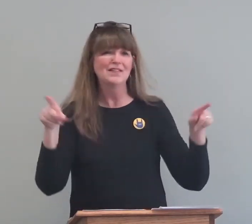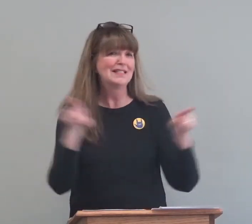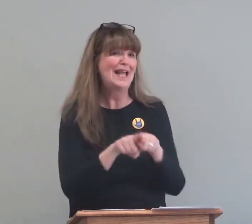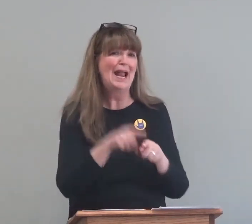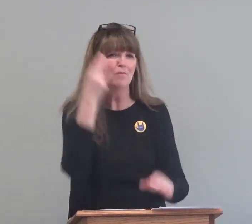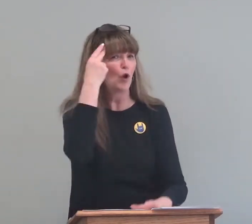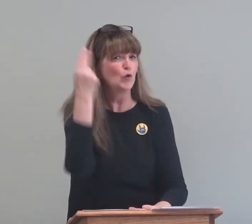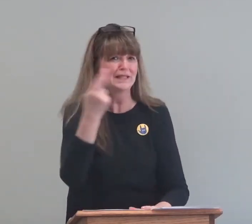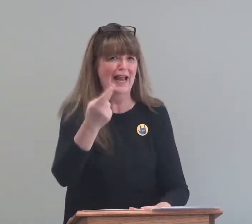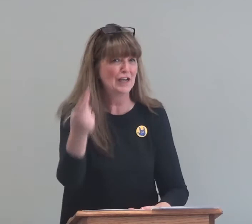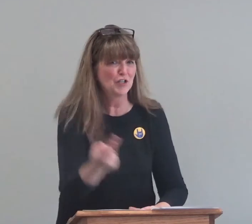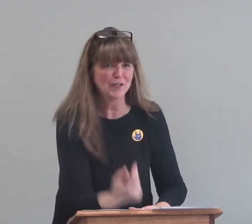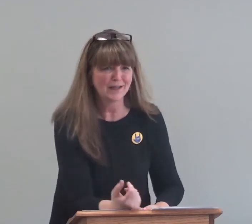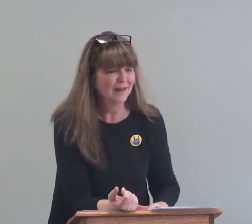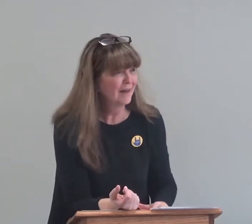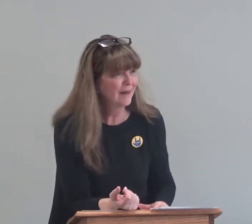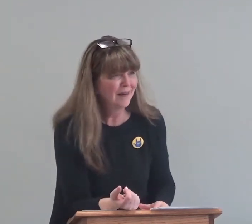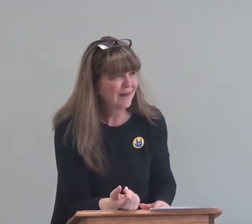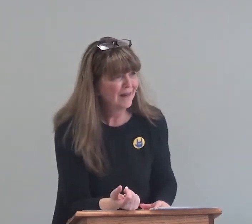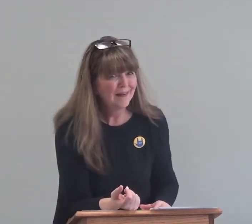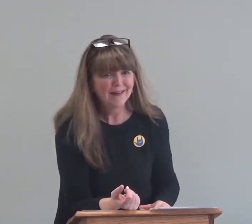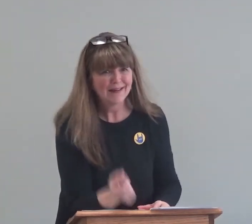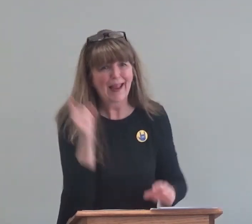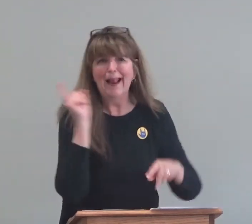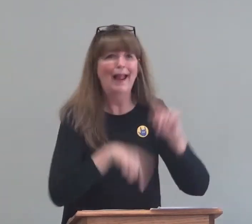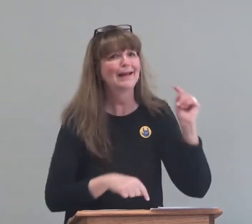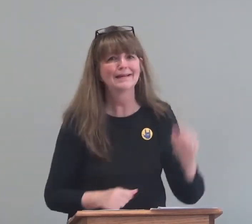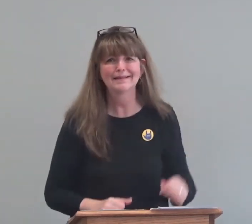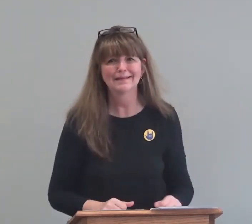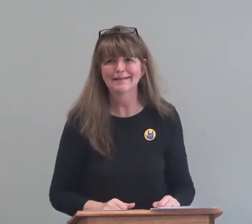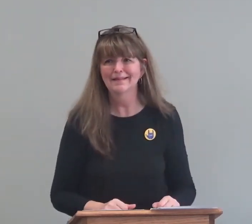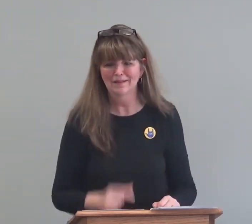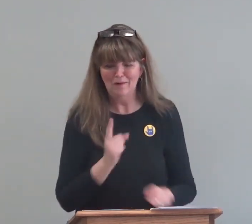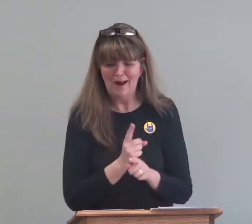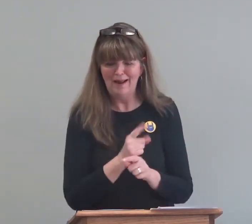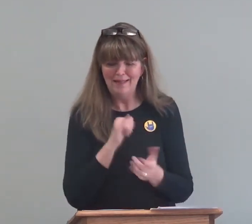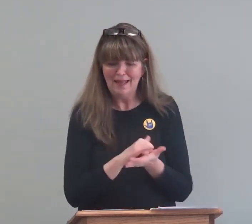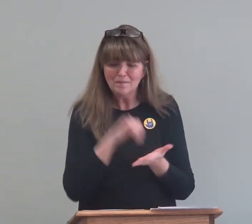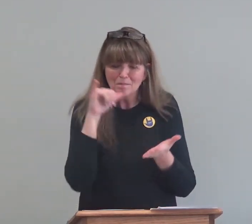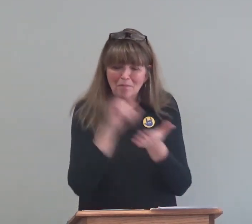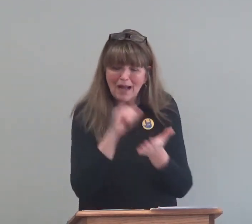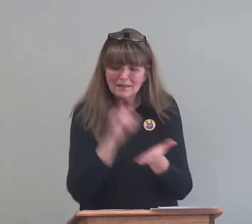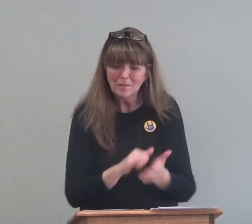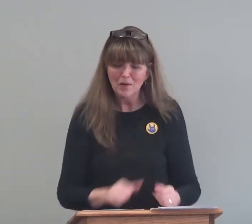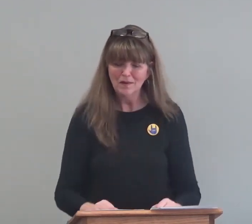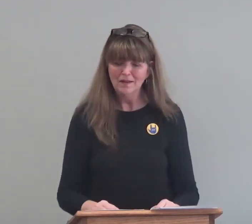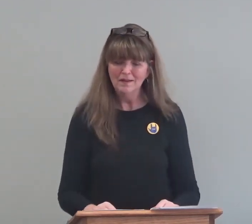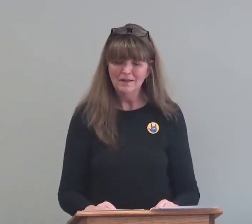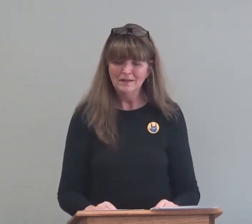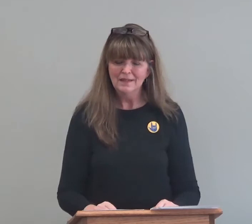resurrection. And 500 people would not have the absolute same hallucination. That's an